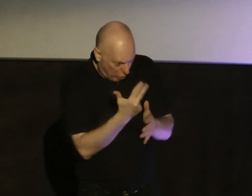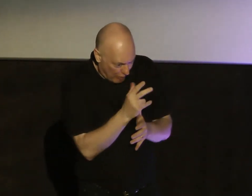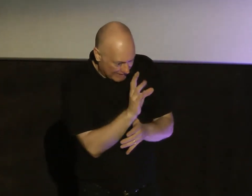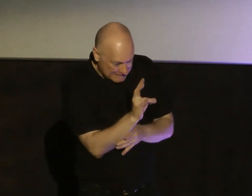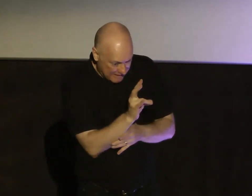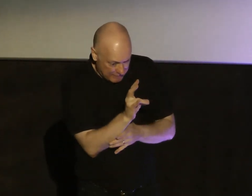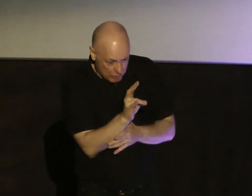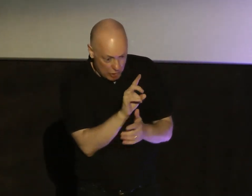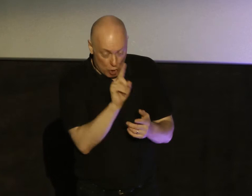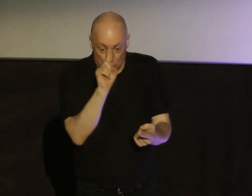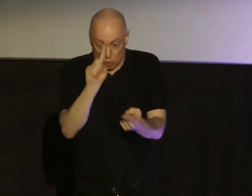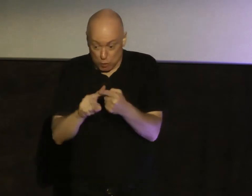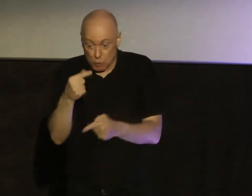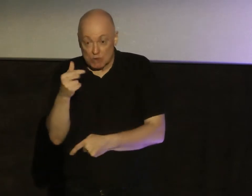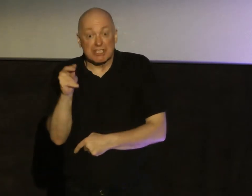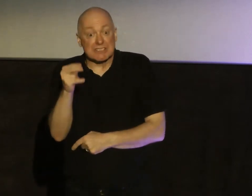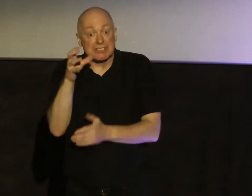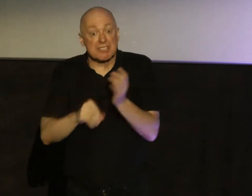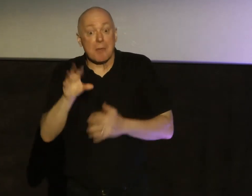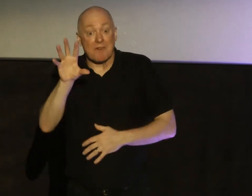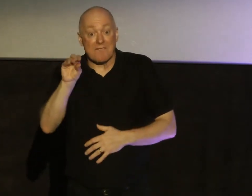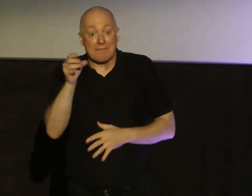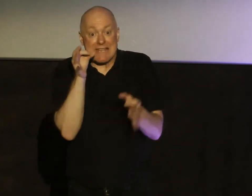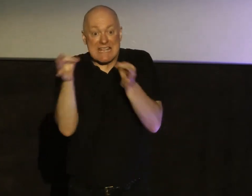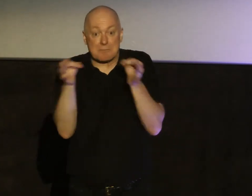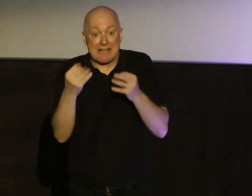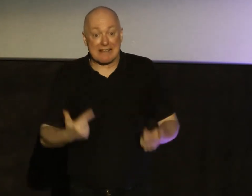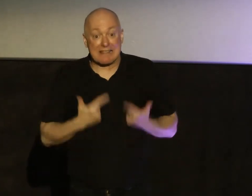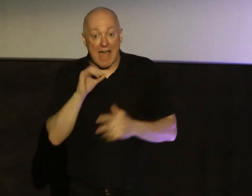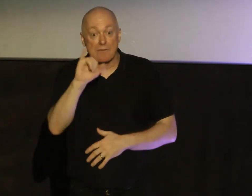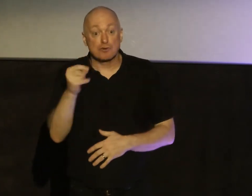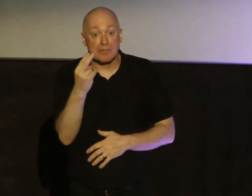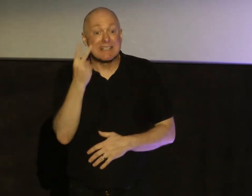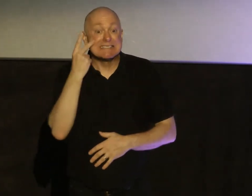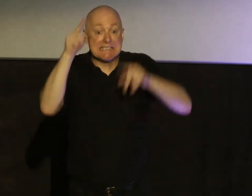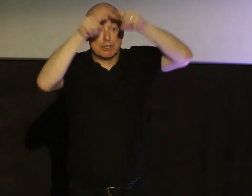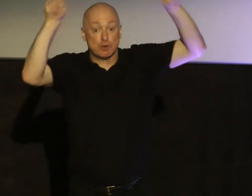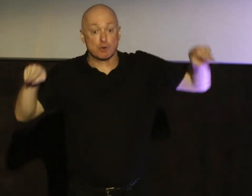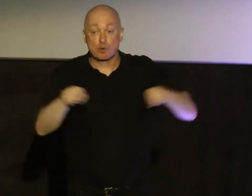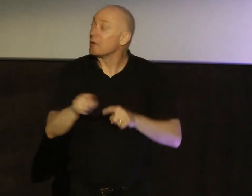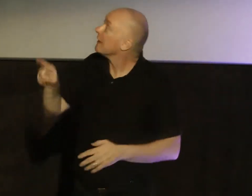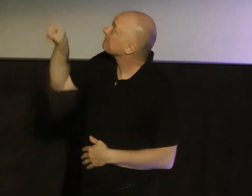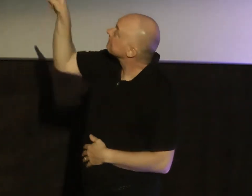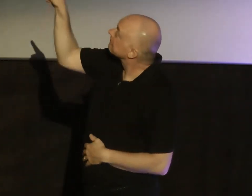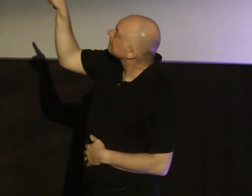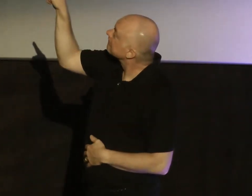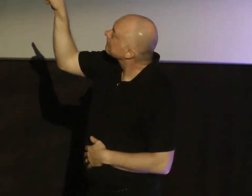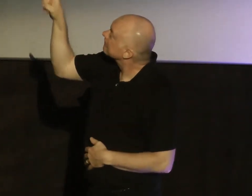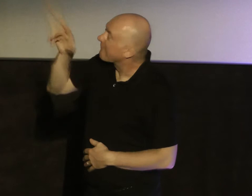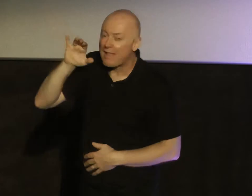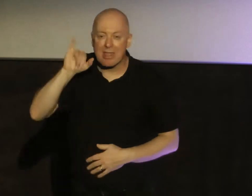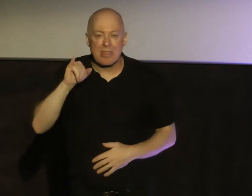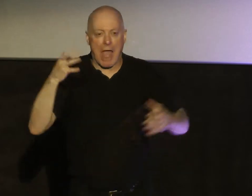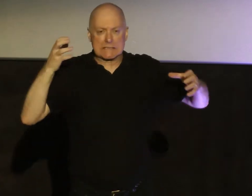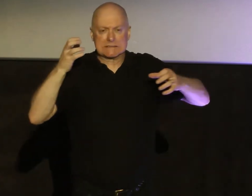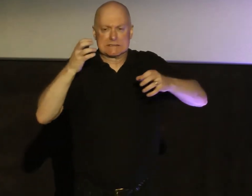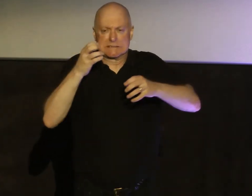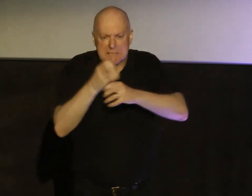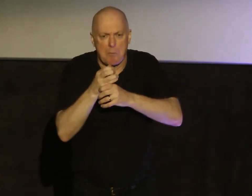Genesis 50 and breaking down the life of Joseph. So on the screen for you, here's kind of a summary diagram of what we've seen so